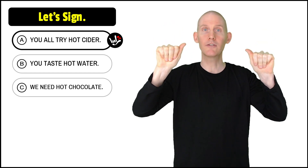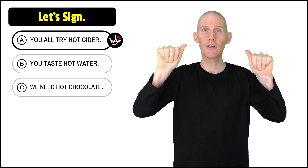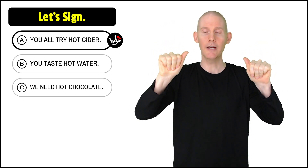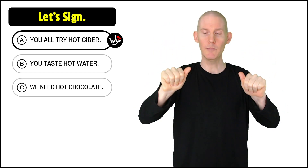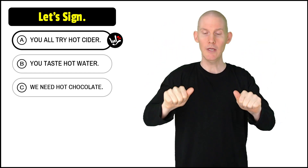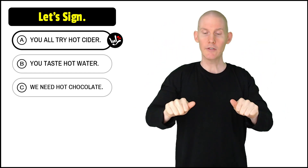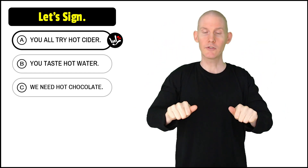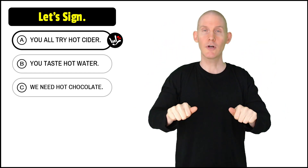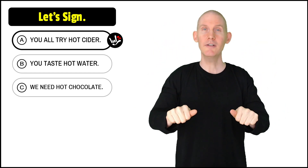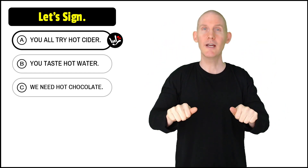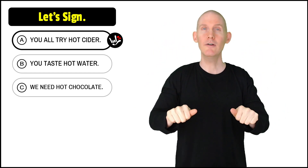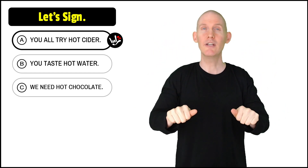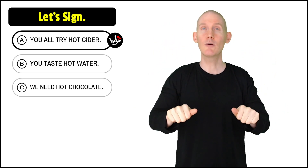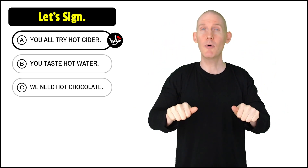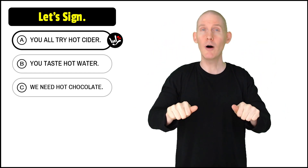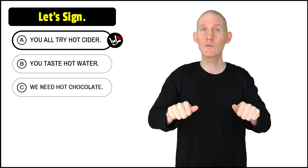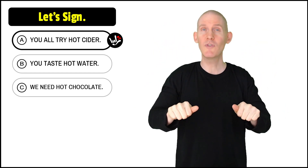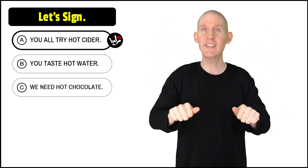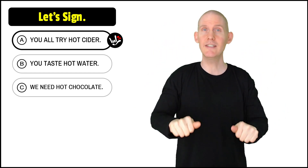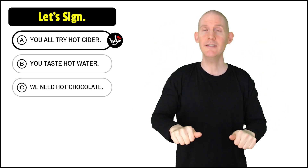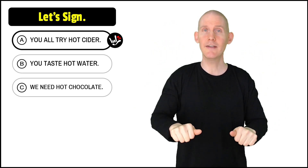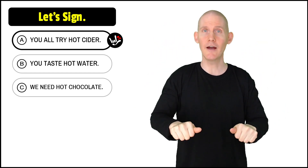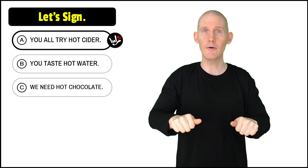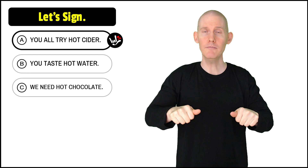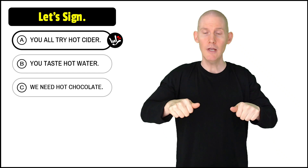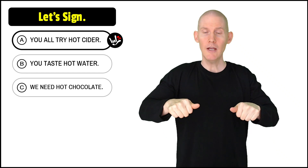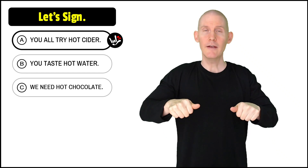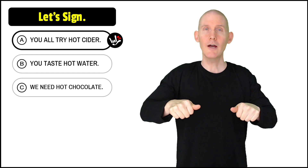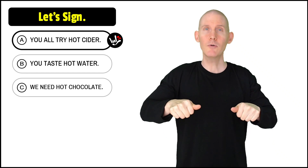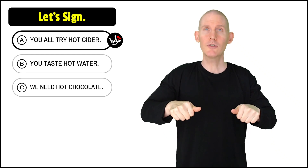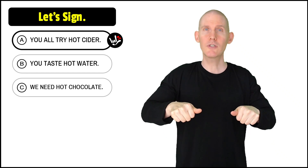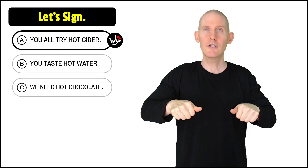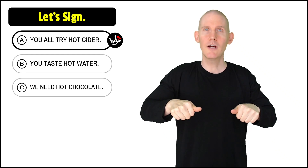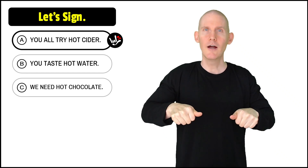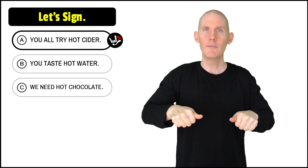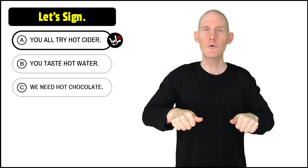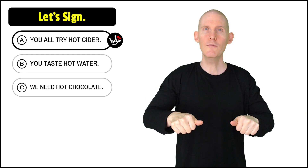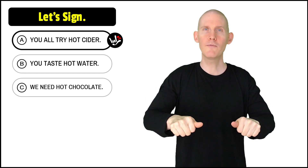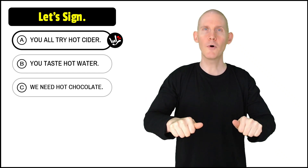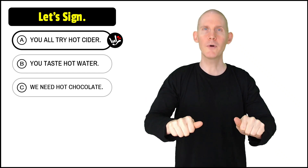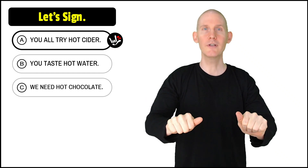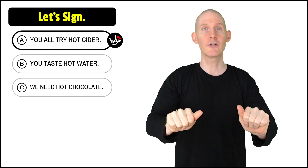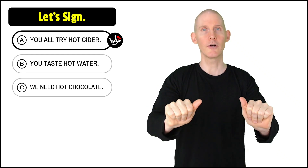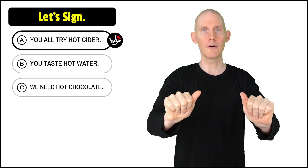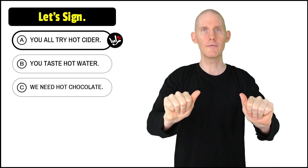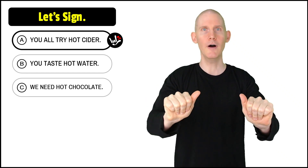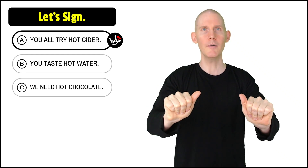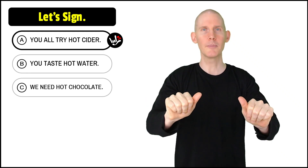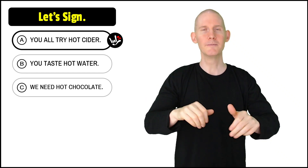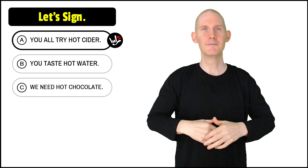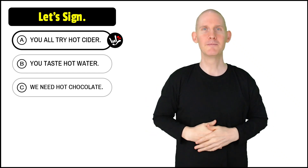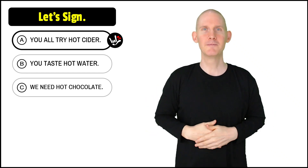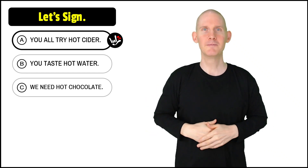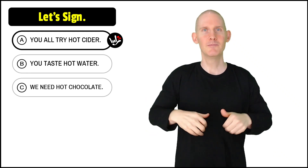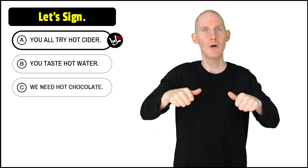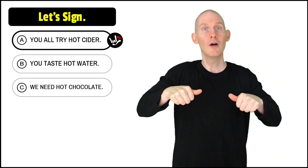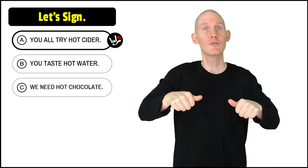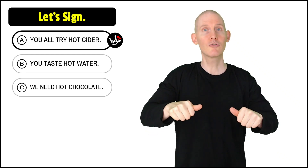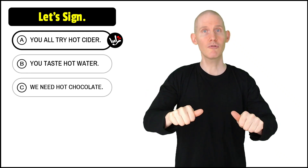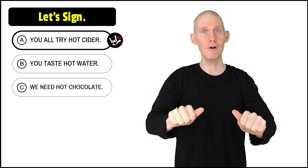alongside. Start down here, palms facing down. And now we're just going to move forward and curve up.